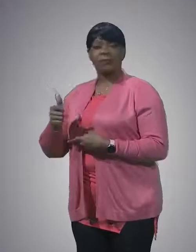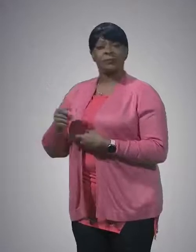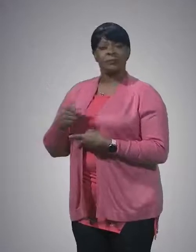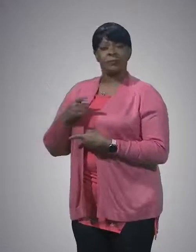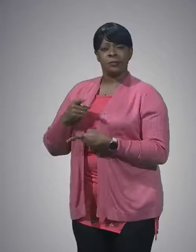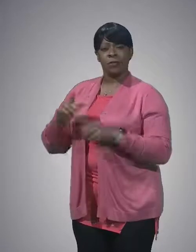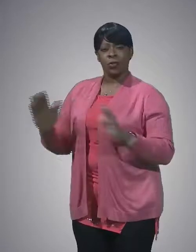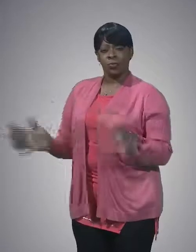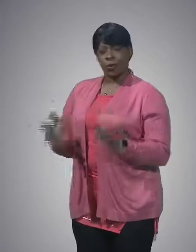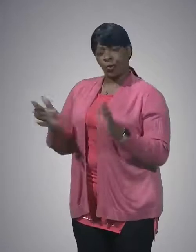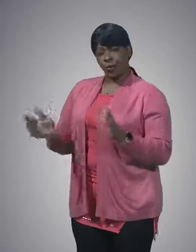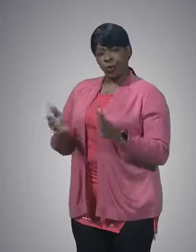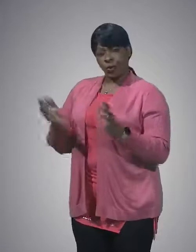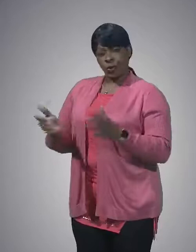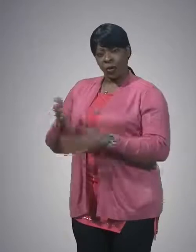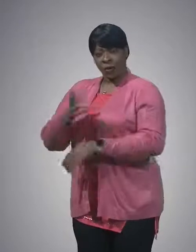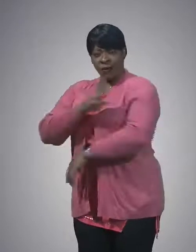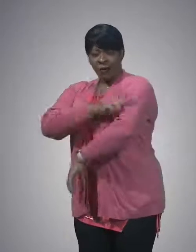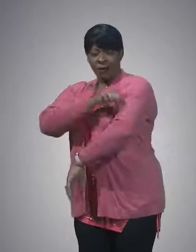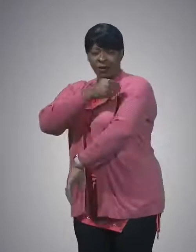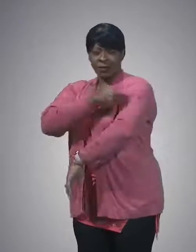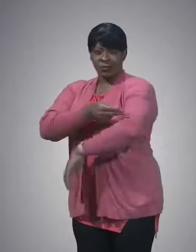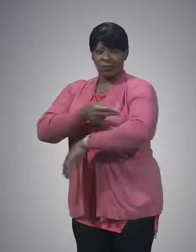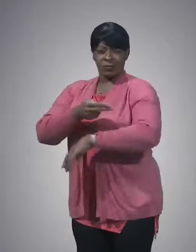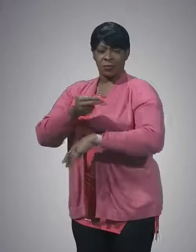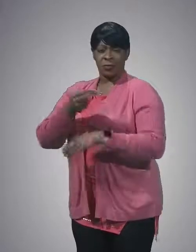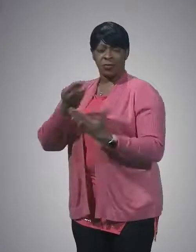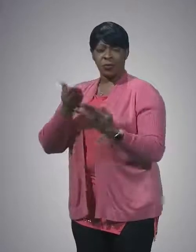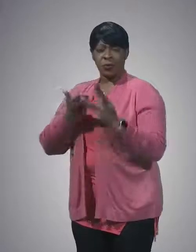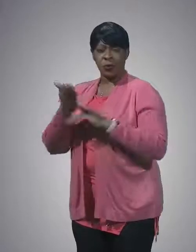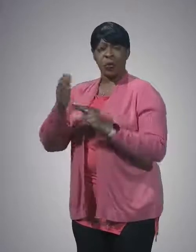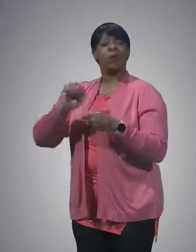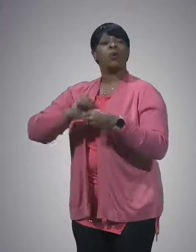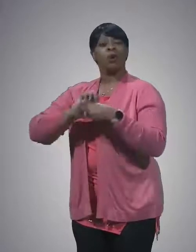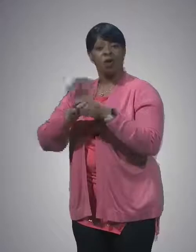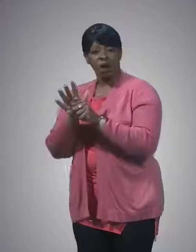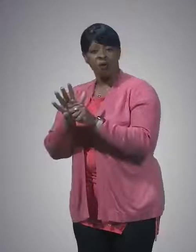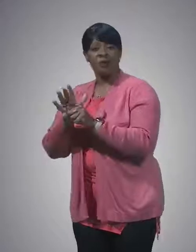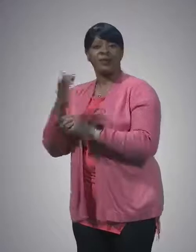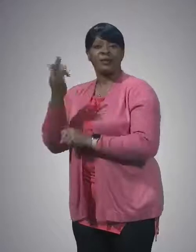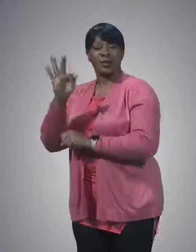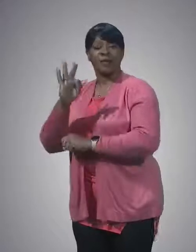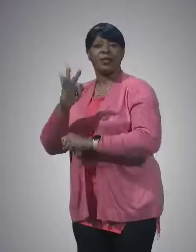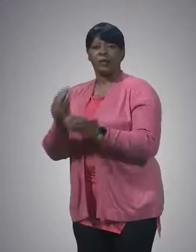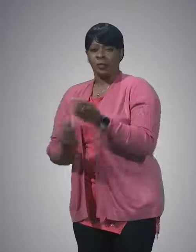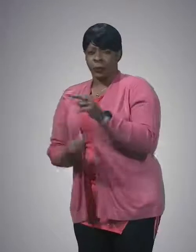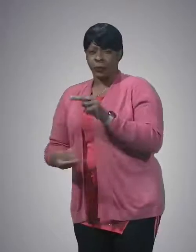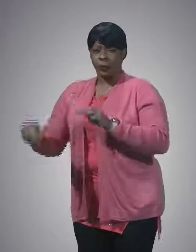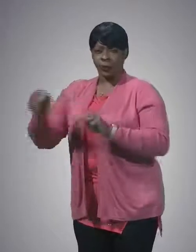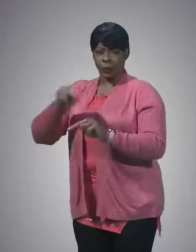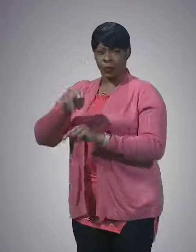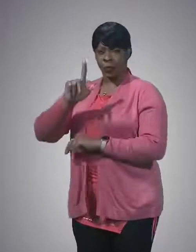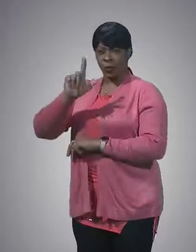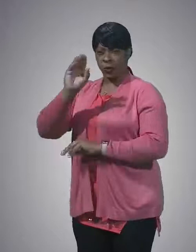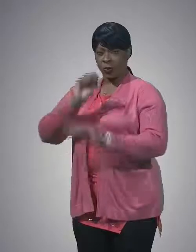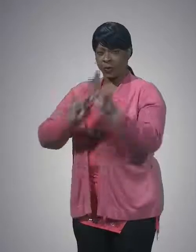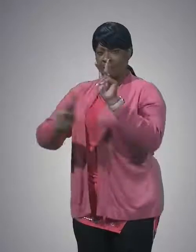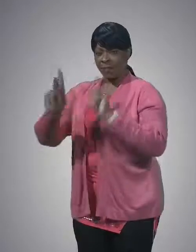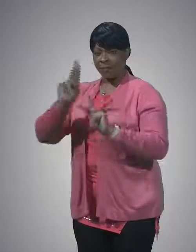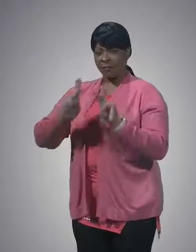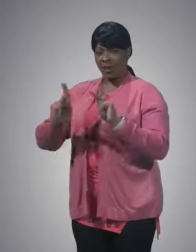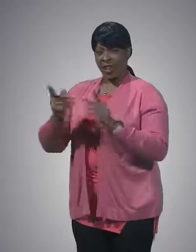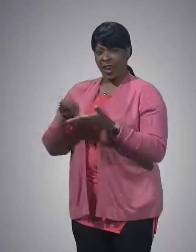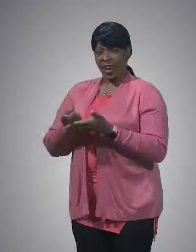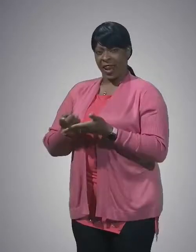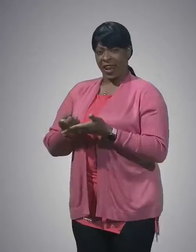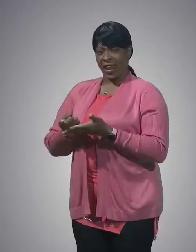you encouraged that hospitalizations only grew, COVID-19 hospitalizations only grew by 21 people in the past week